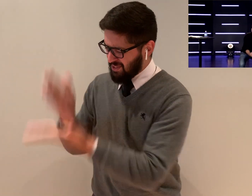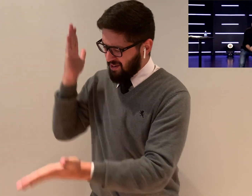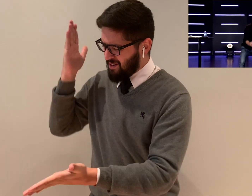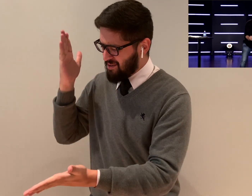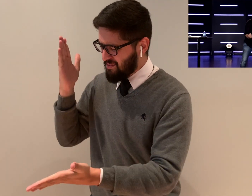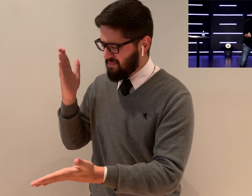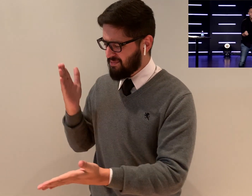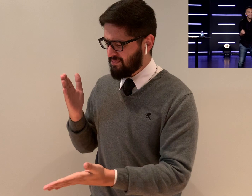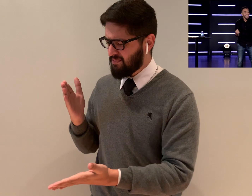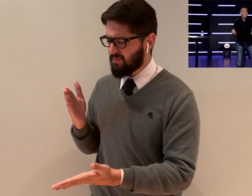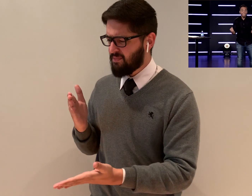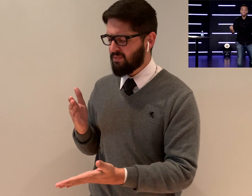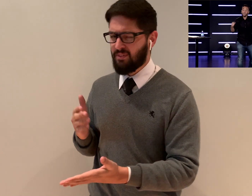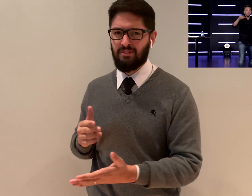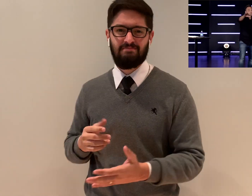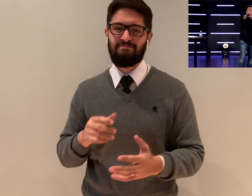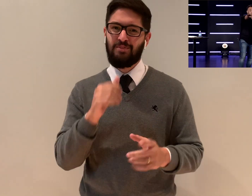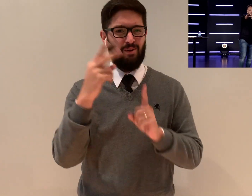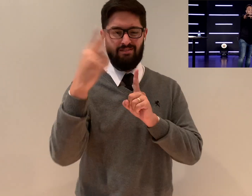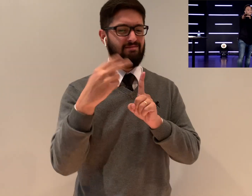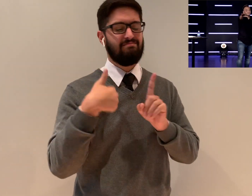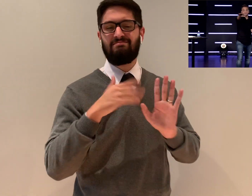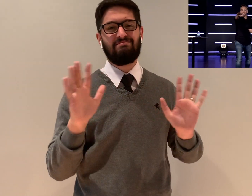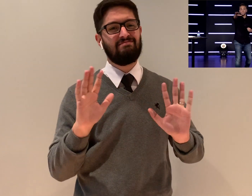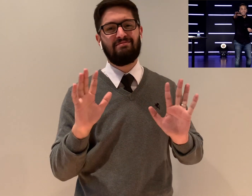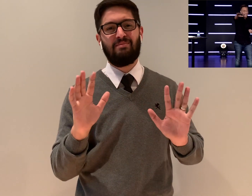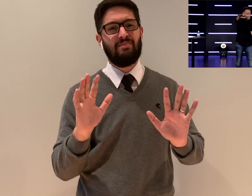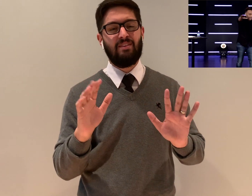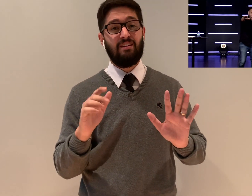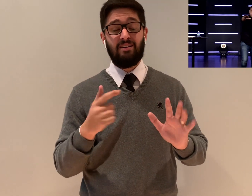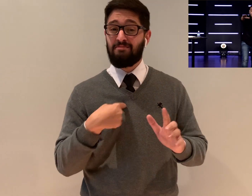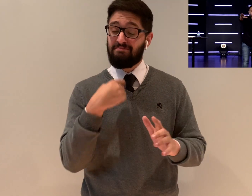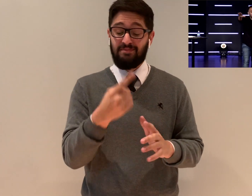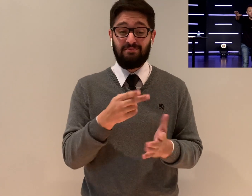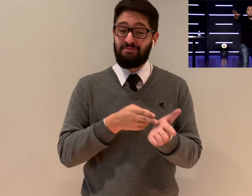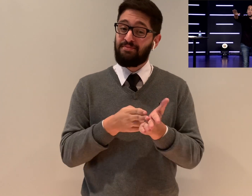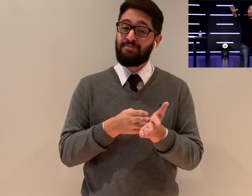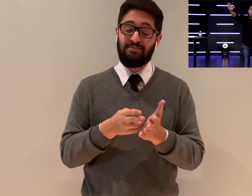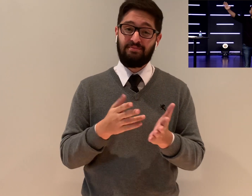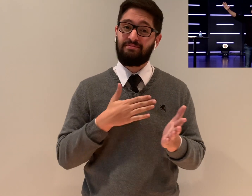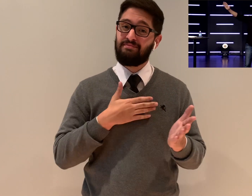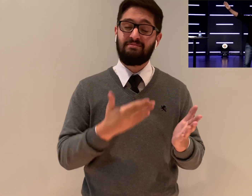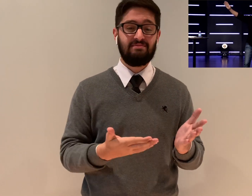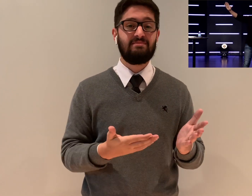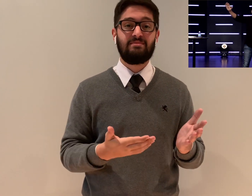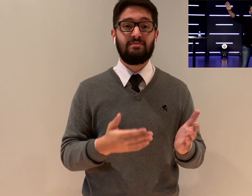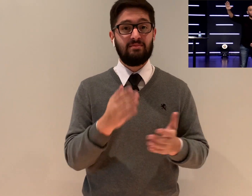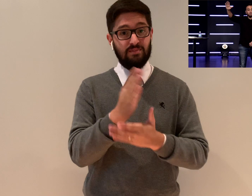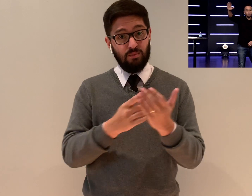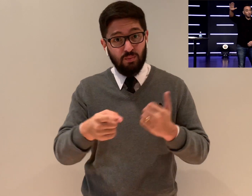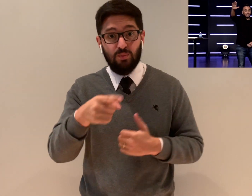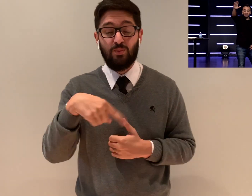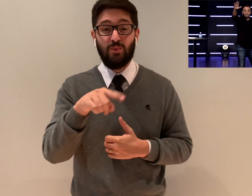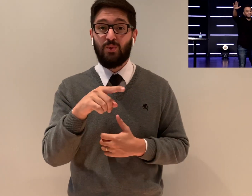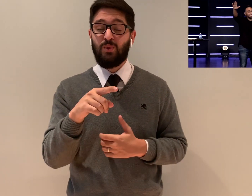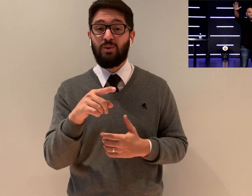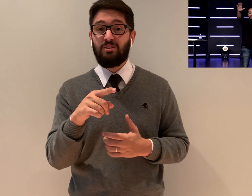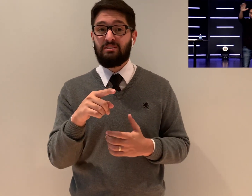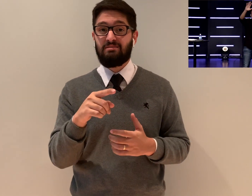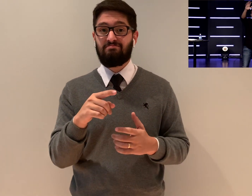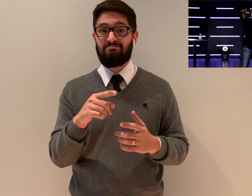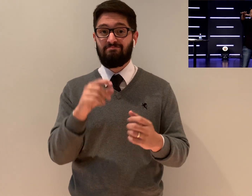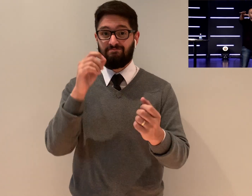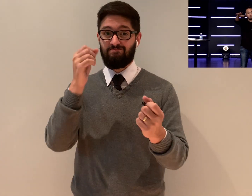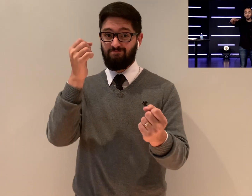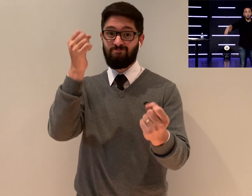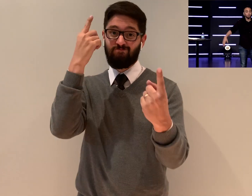it. Don't judge me. I'm just telling you, I'm being honest with you. Hey, some of you can